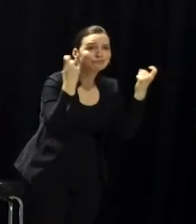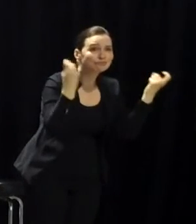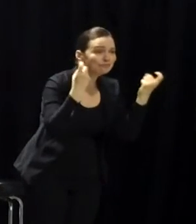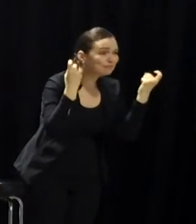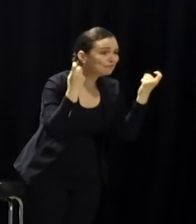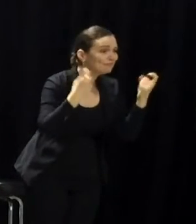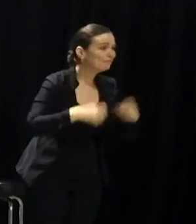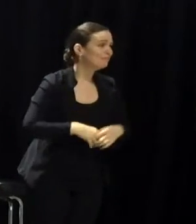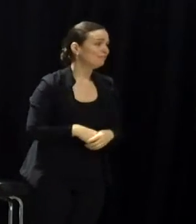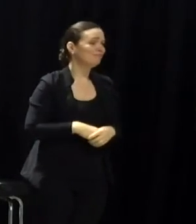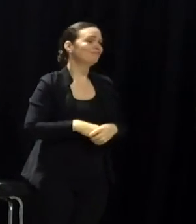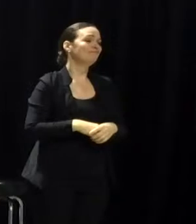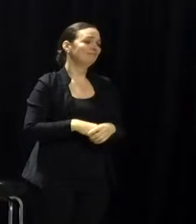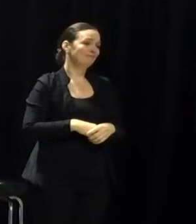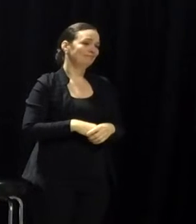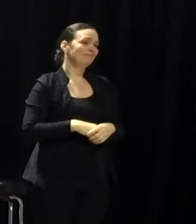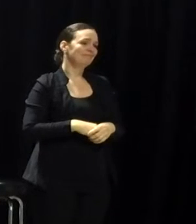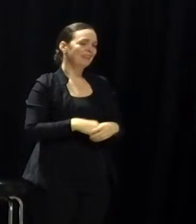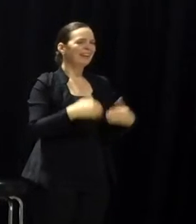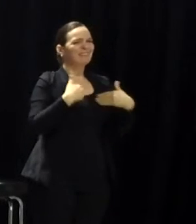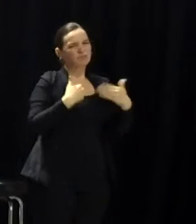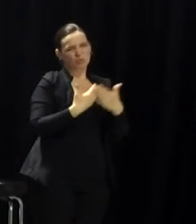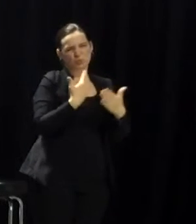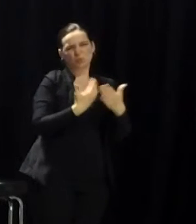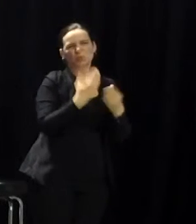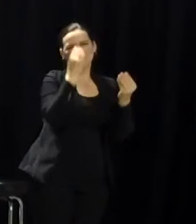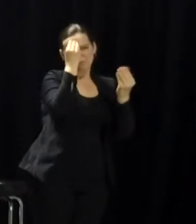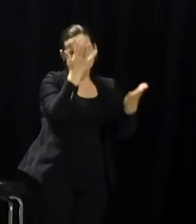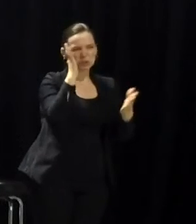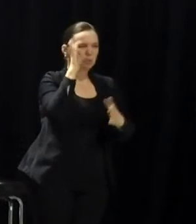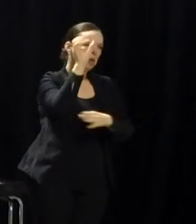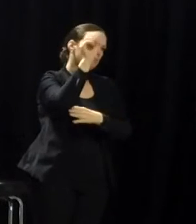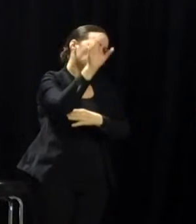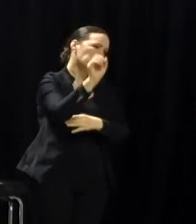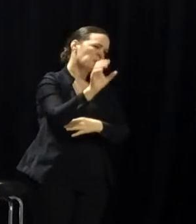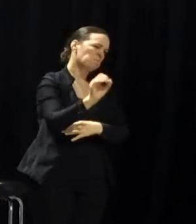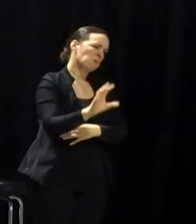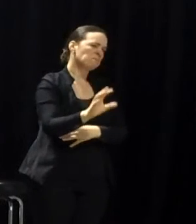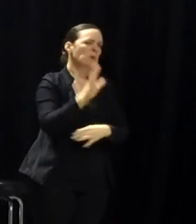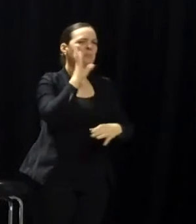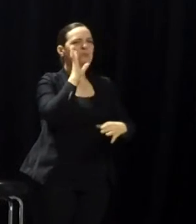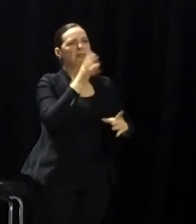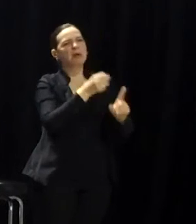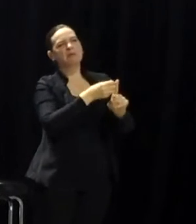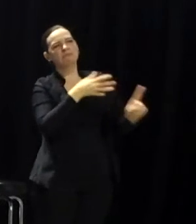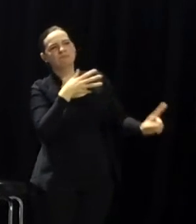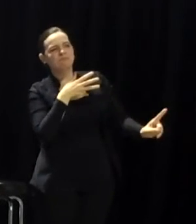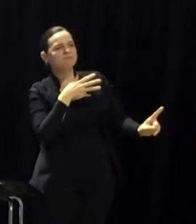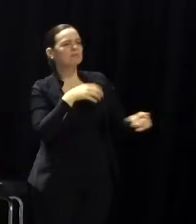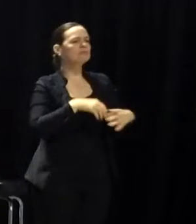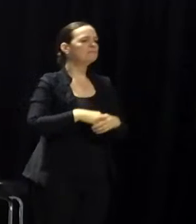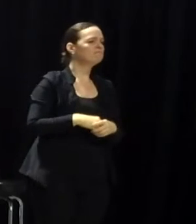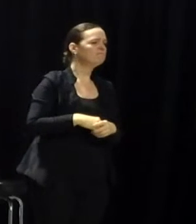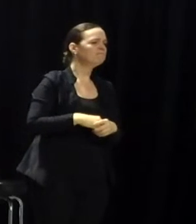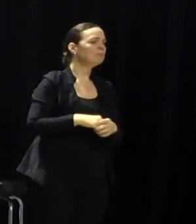Let's go through the data and touch on some newsworthy items and then take some